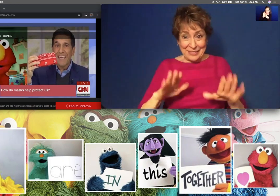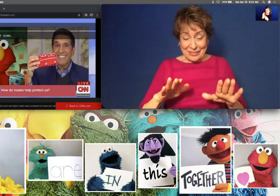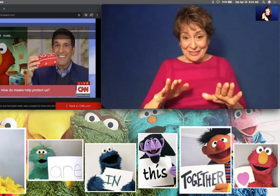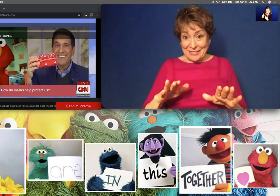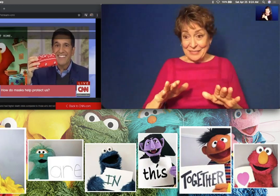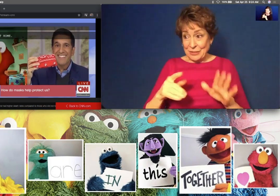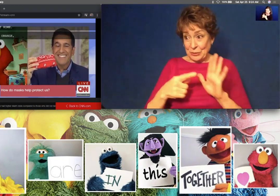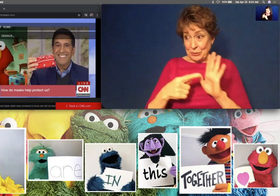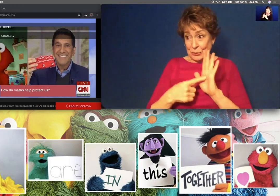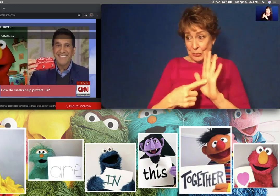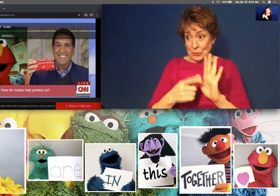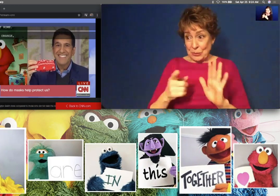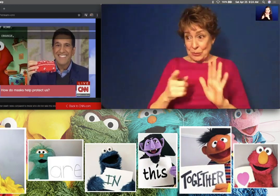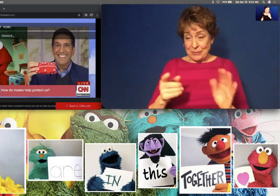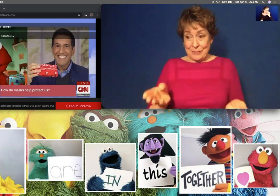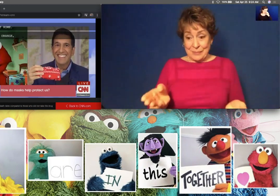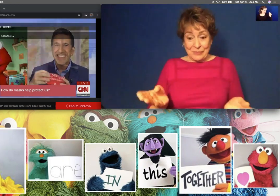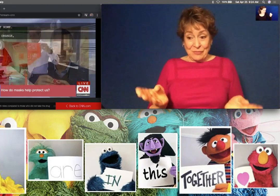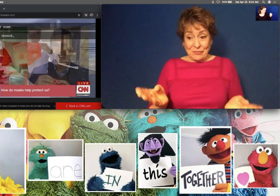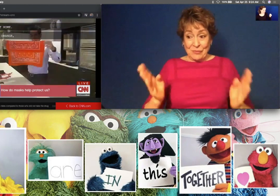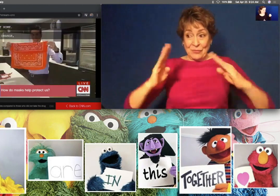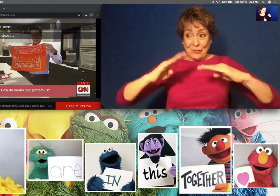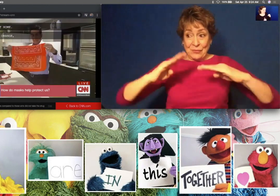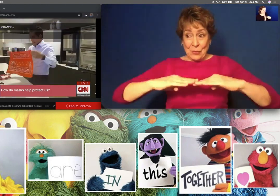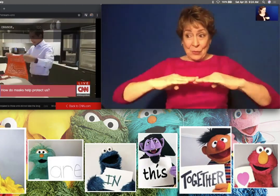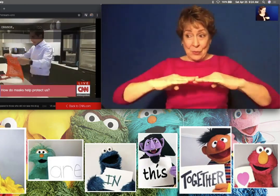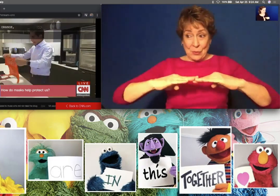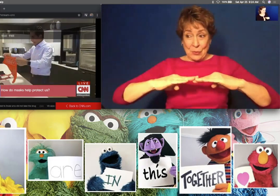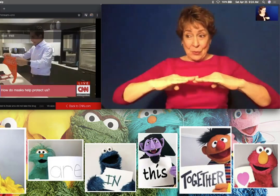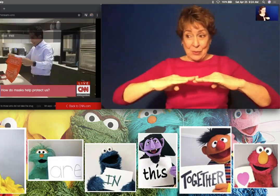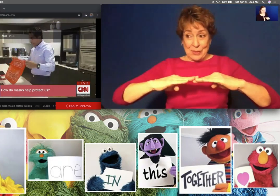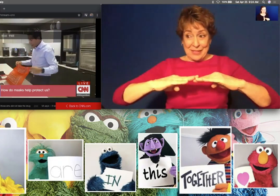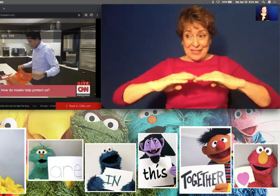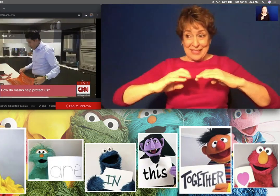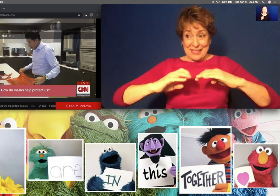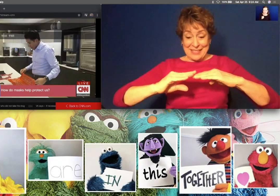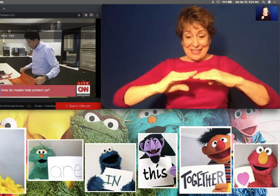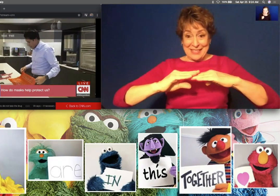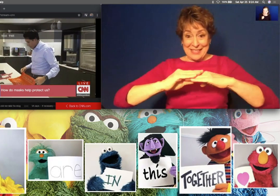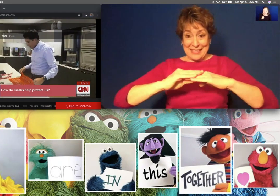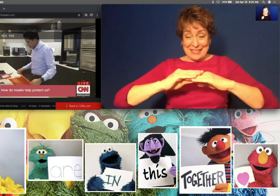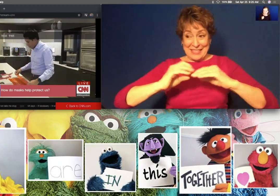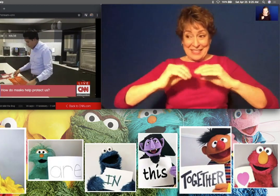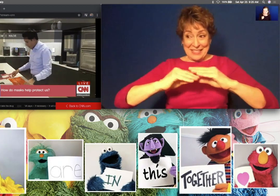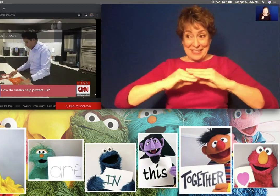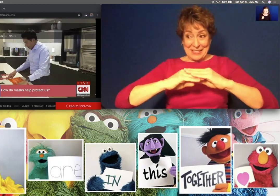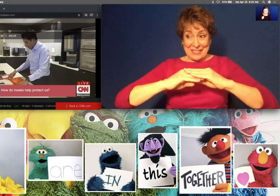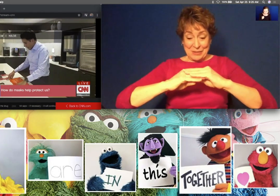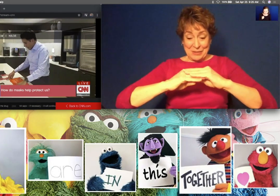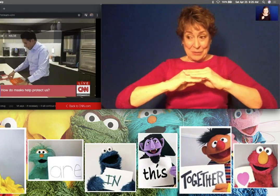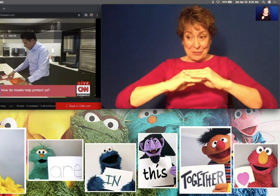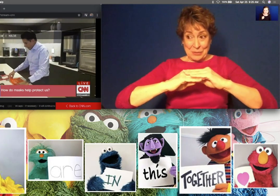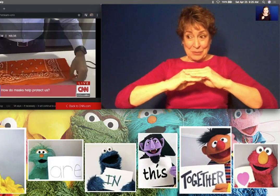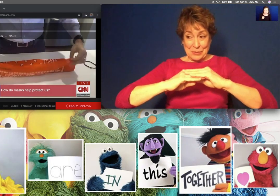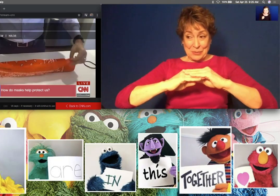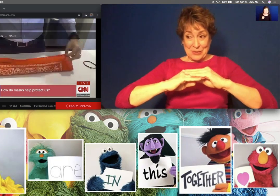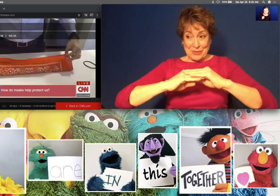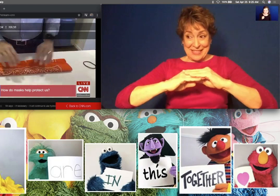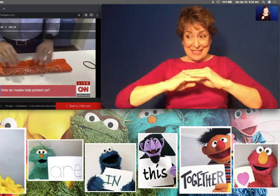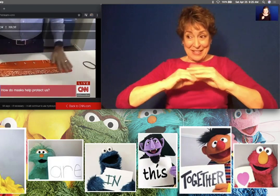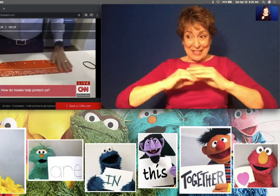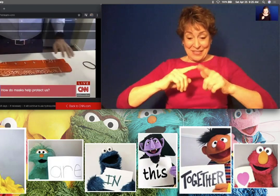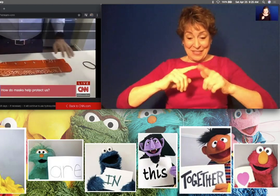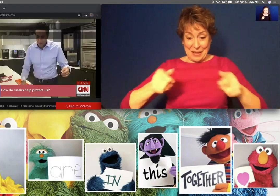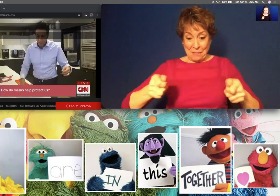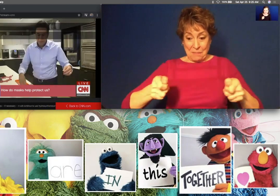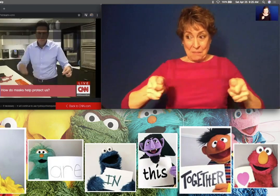made this mask? Yes. Take a bandana like this and you fold it. Make sure you fold it properly. So fold the